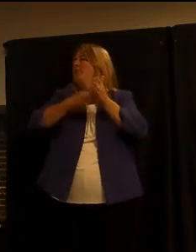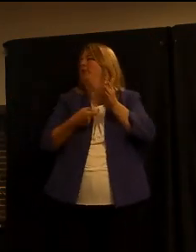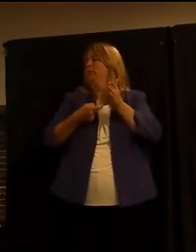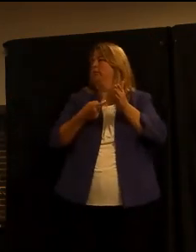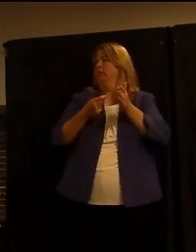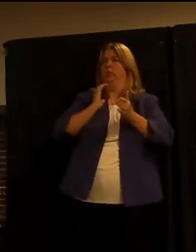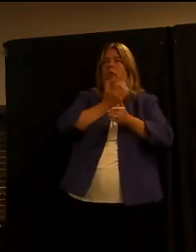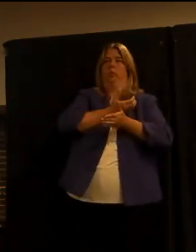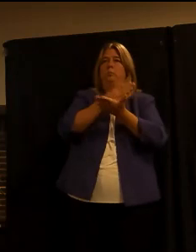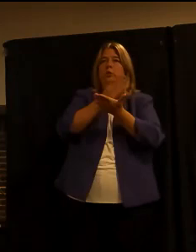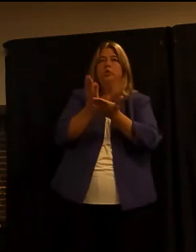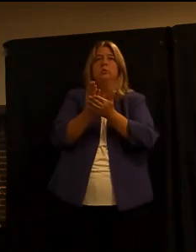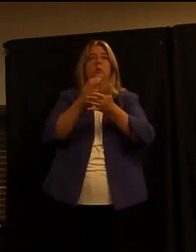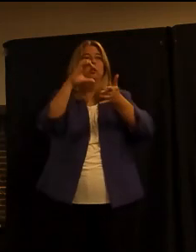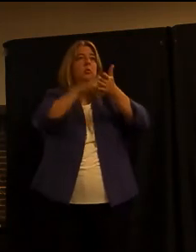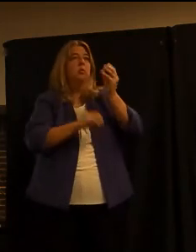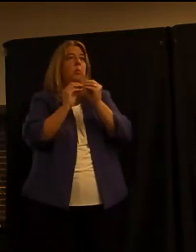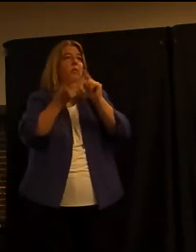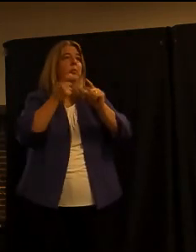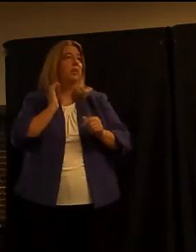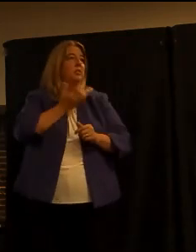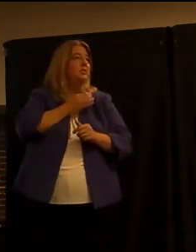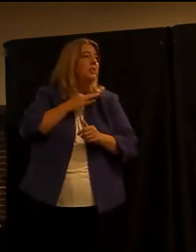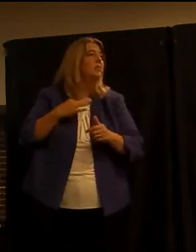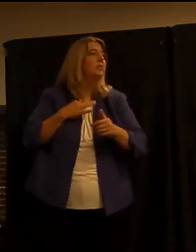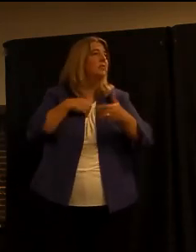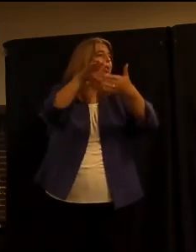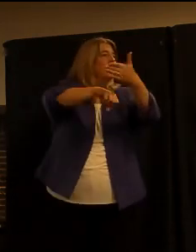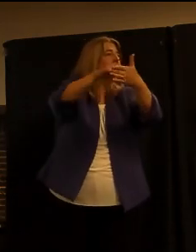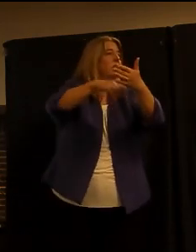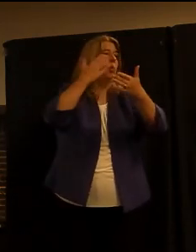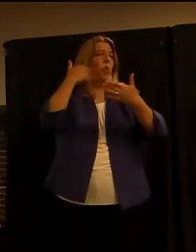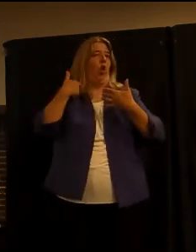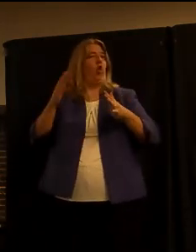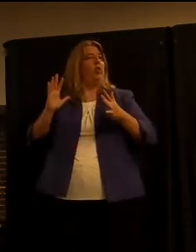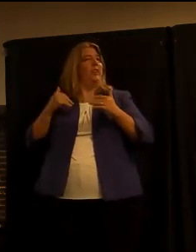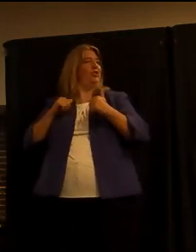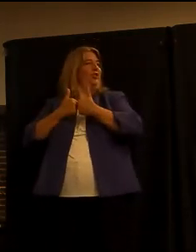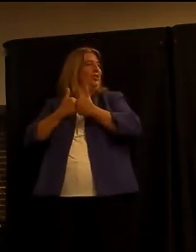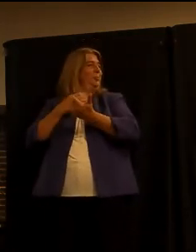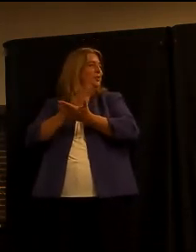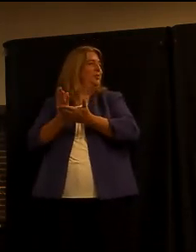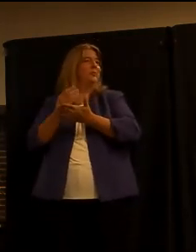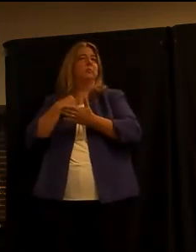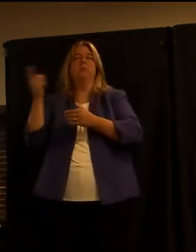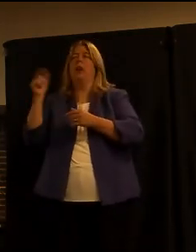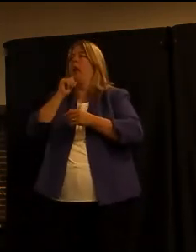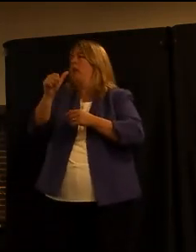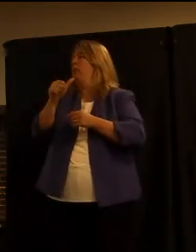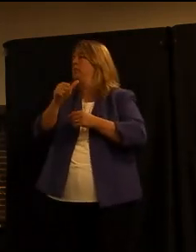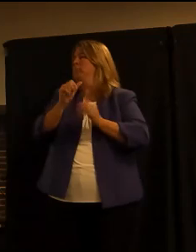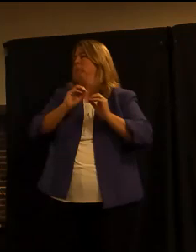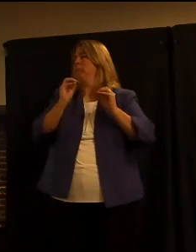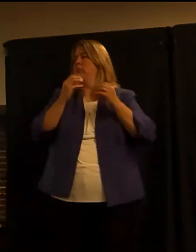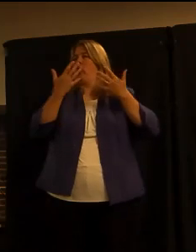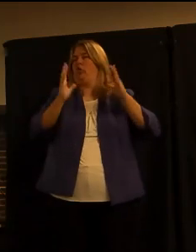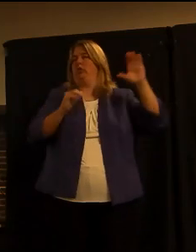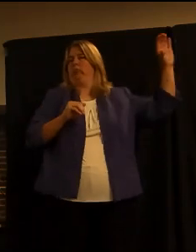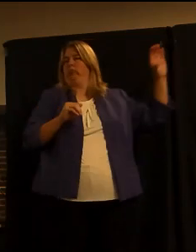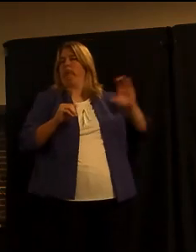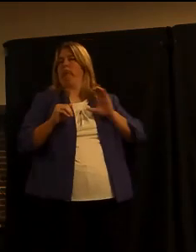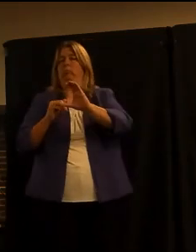provide those services, we will be invoicing the center. So there will not be any budgetary impact from ISD